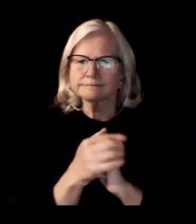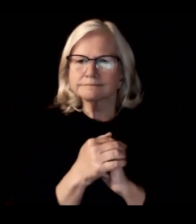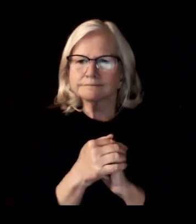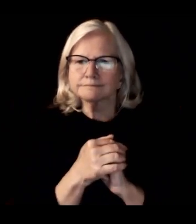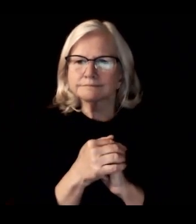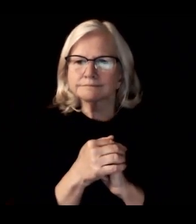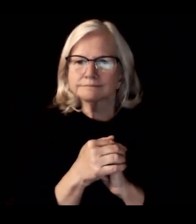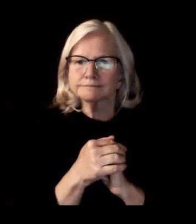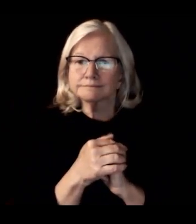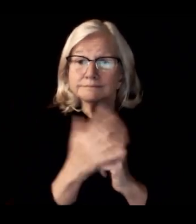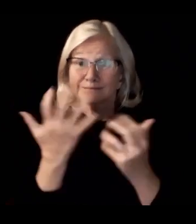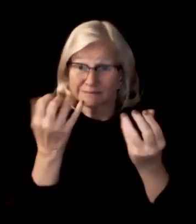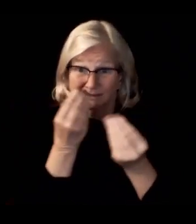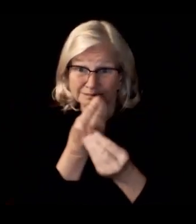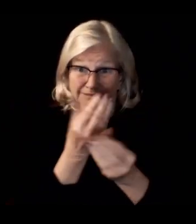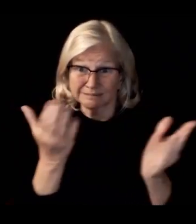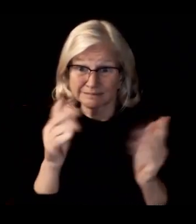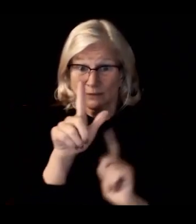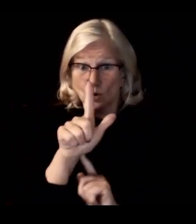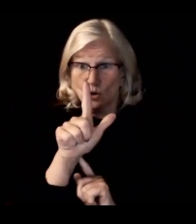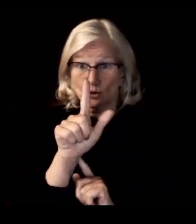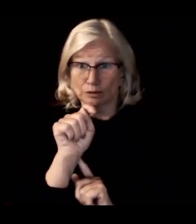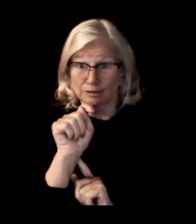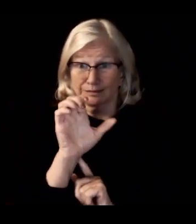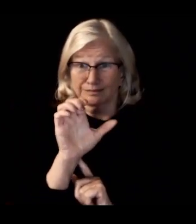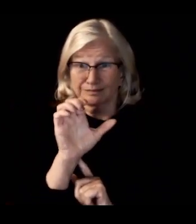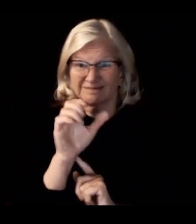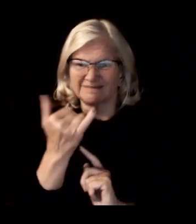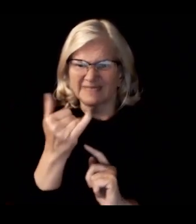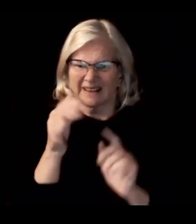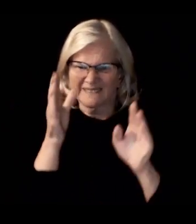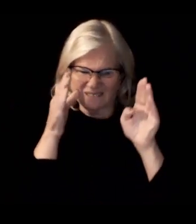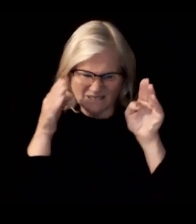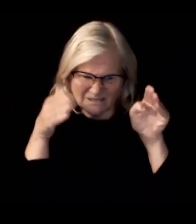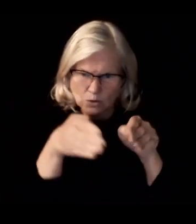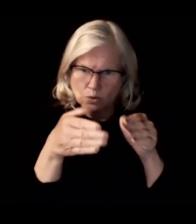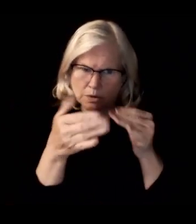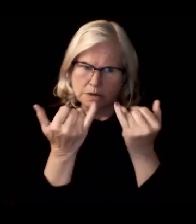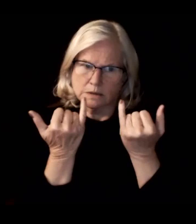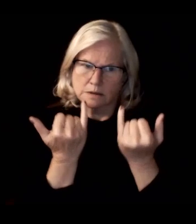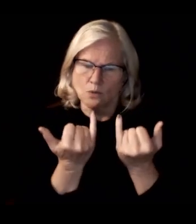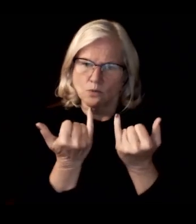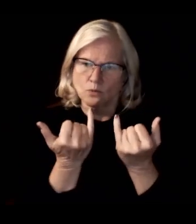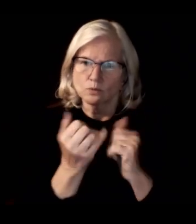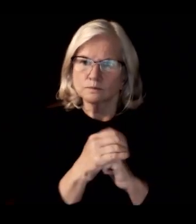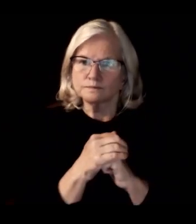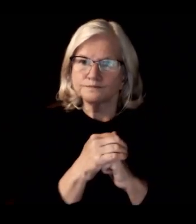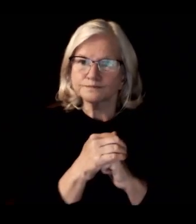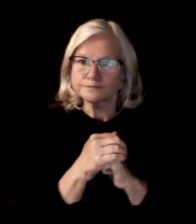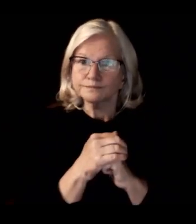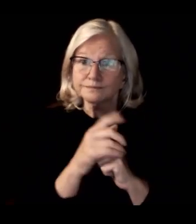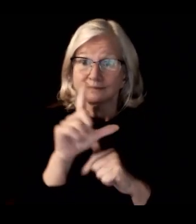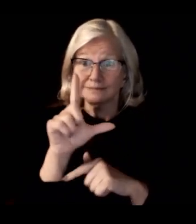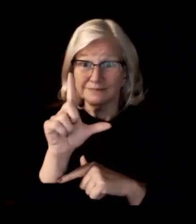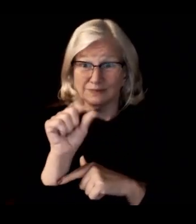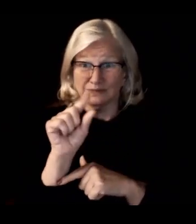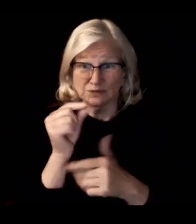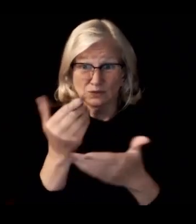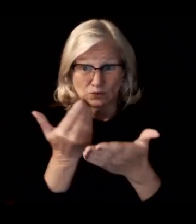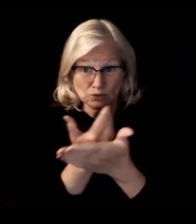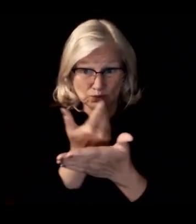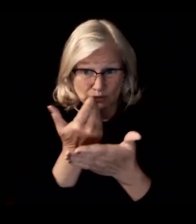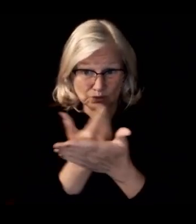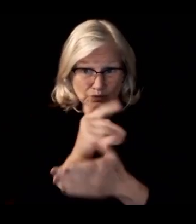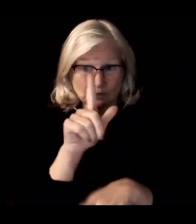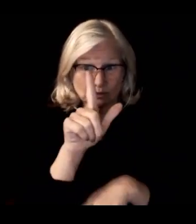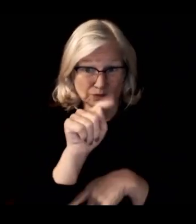the focus of today's conversation. There were 20 new long-term care facilities that reported cases